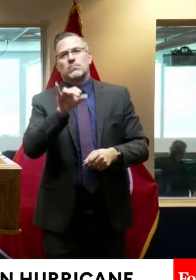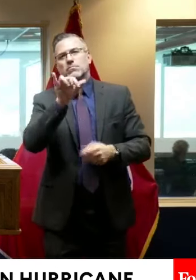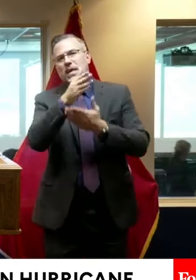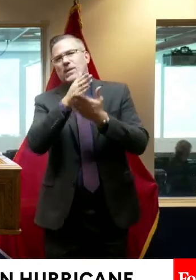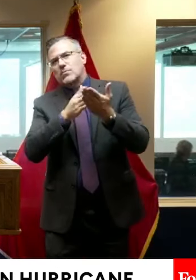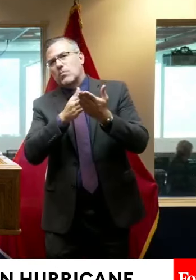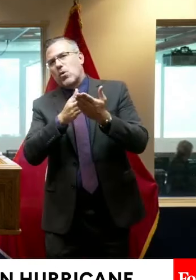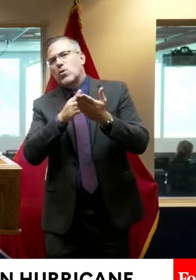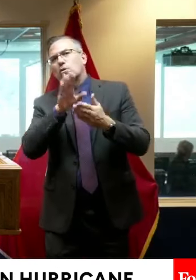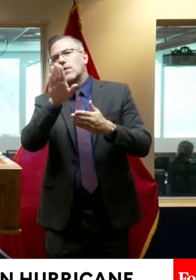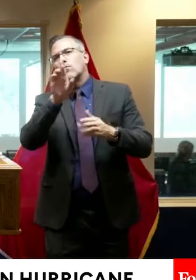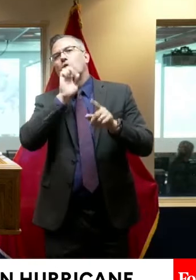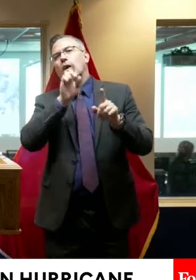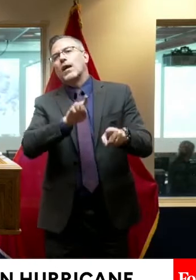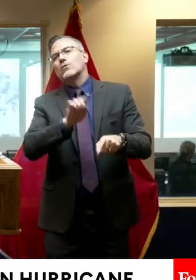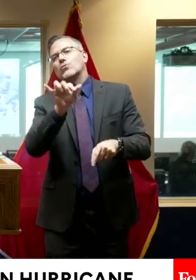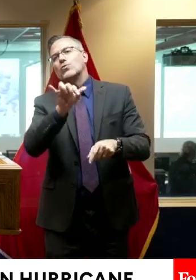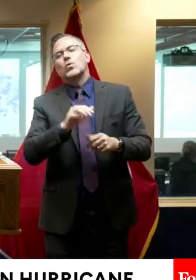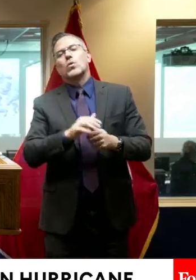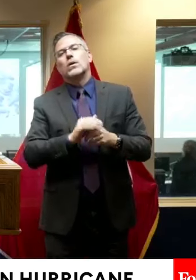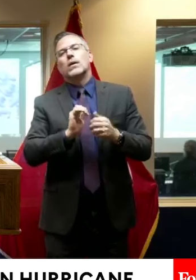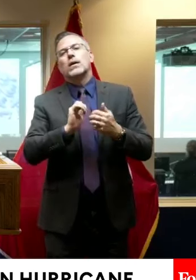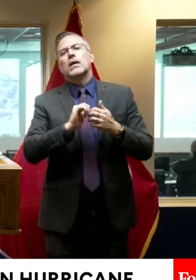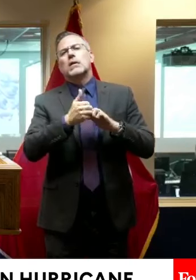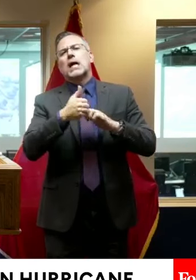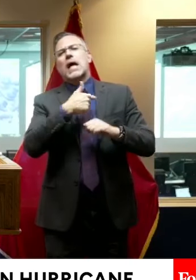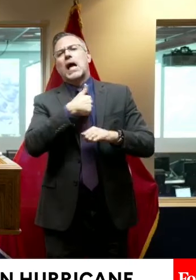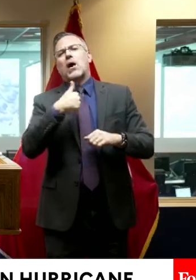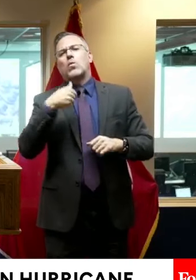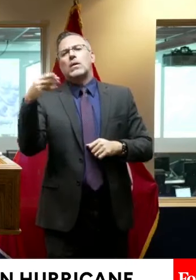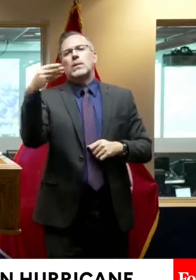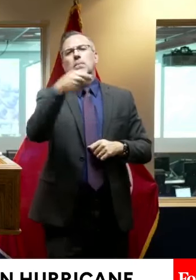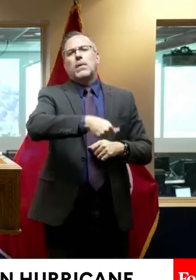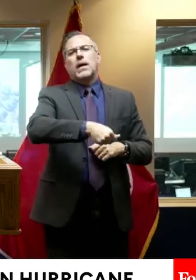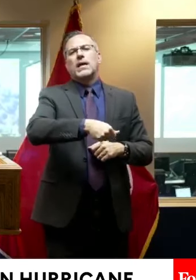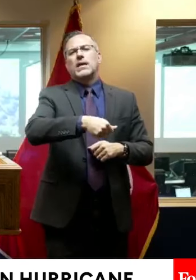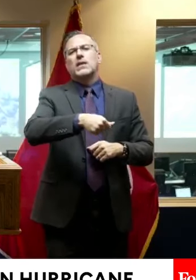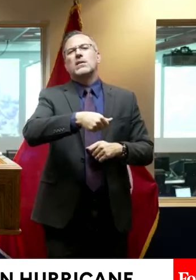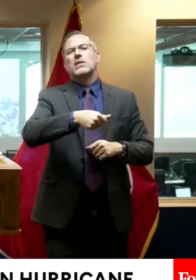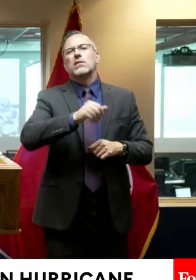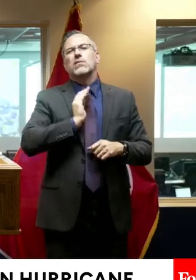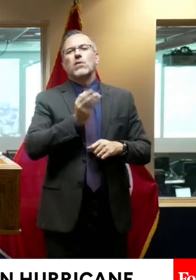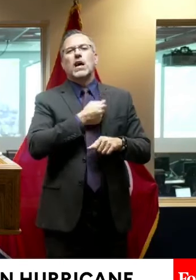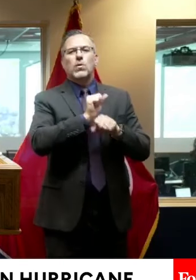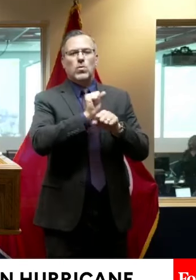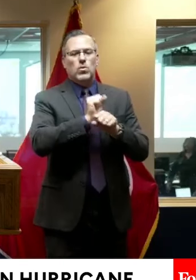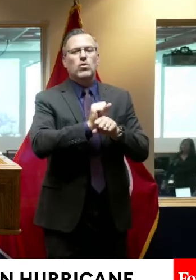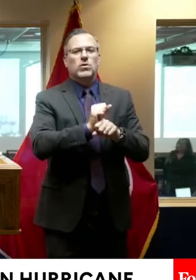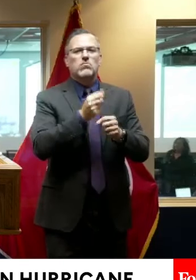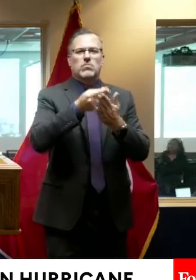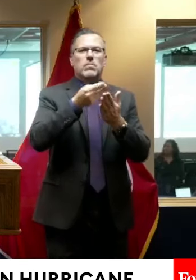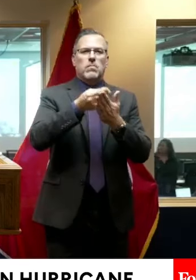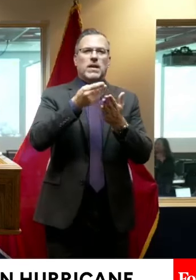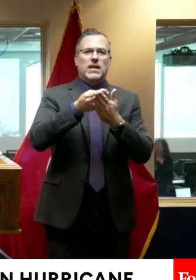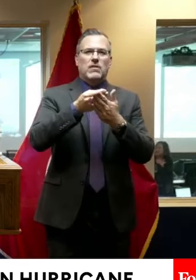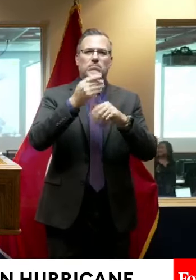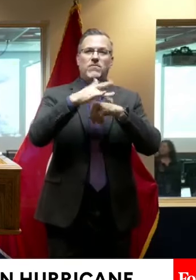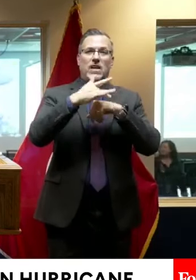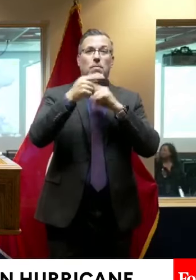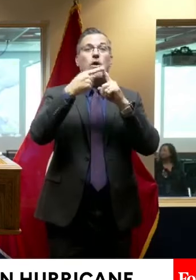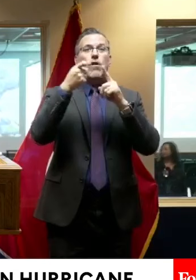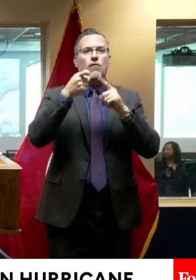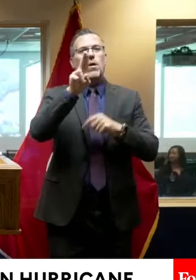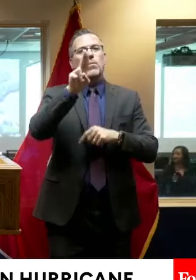part of the answer about how we pay for some of the work that we're doing right now. There's funding associated with from